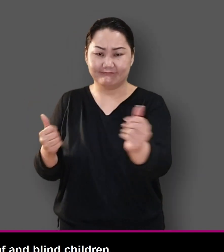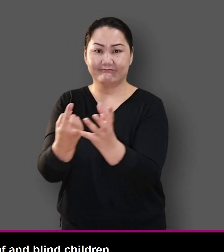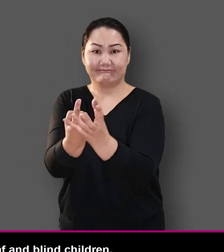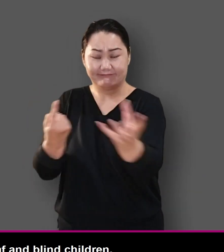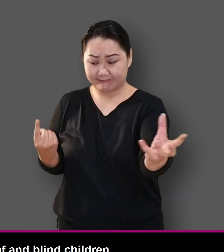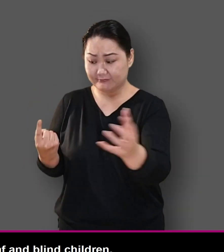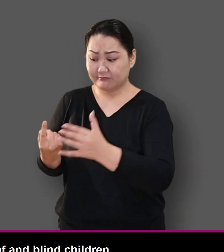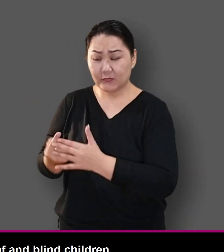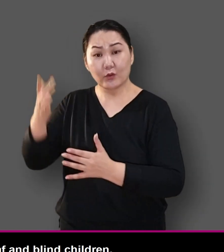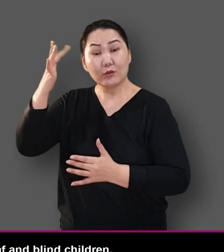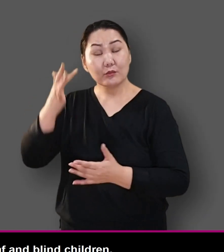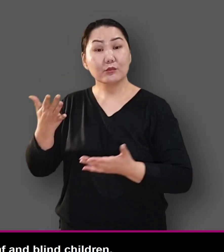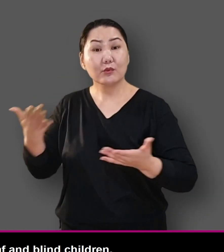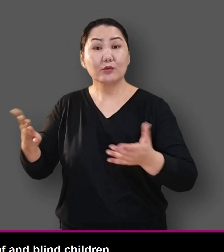Particularly deaf and blind children,